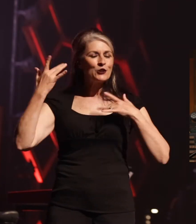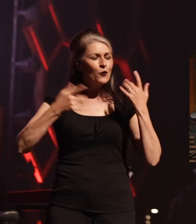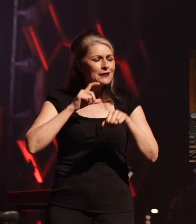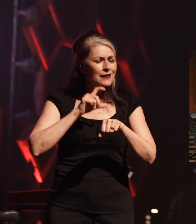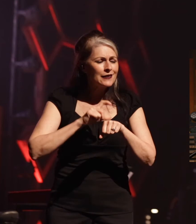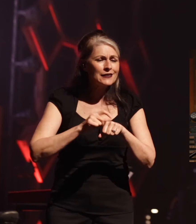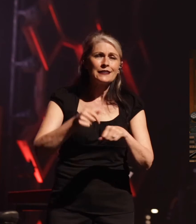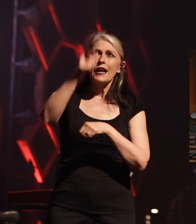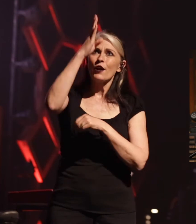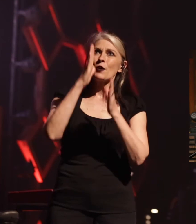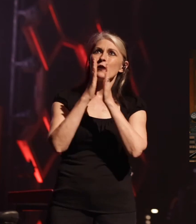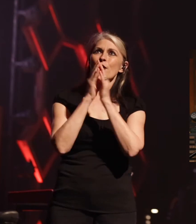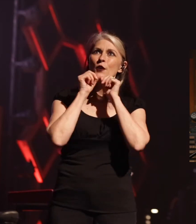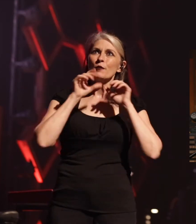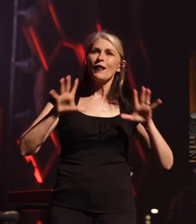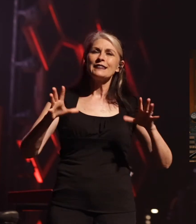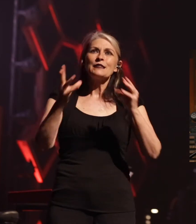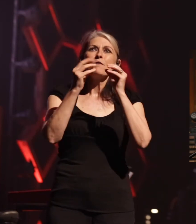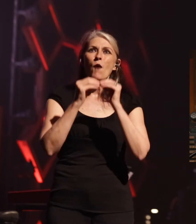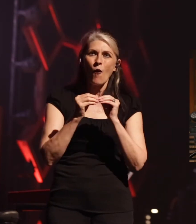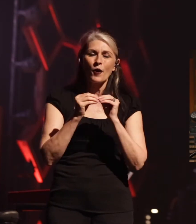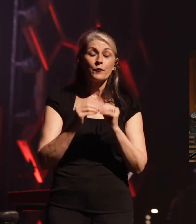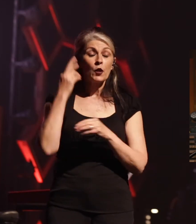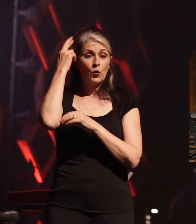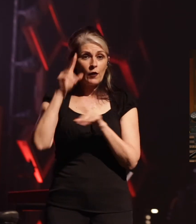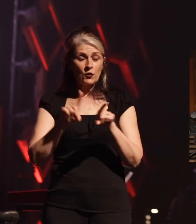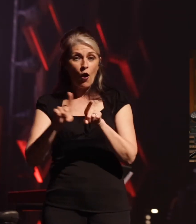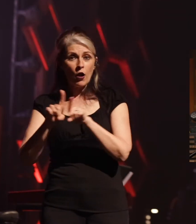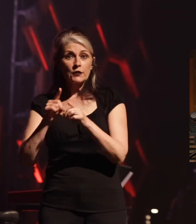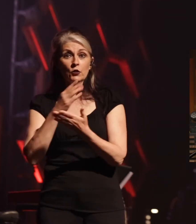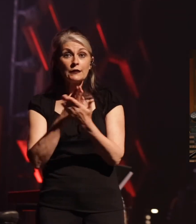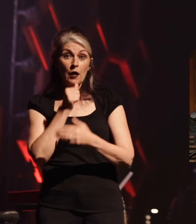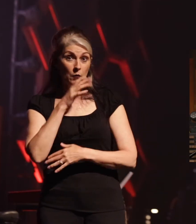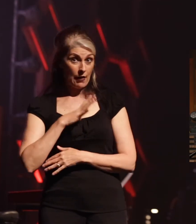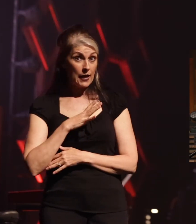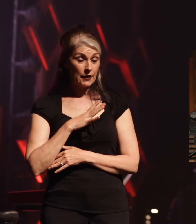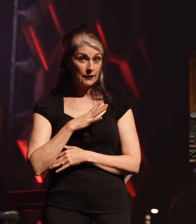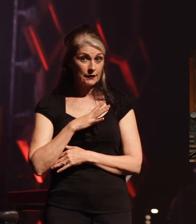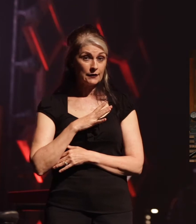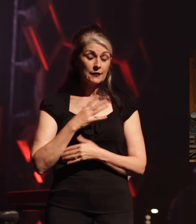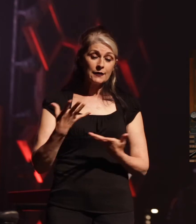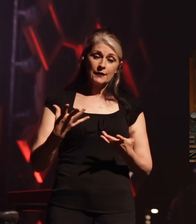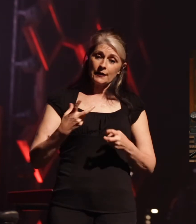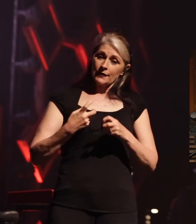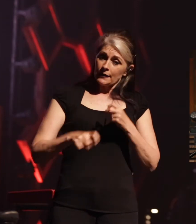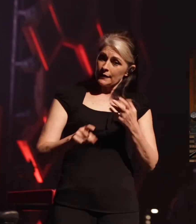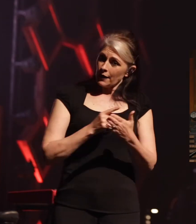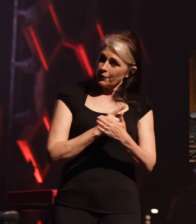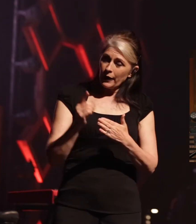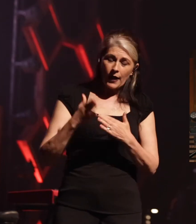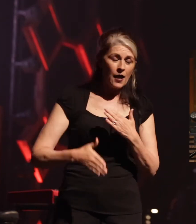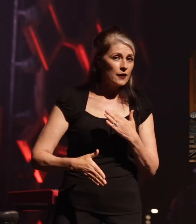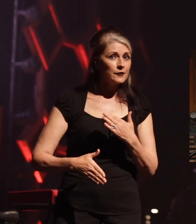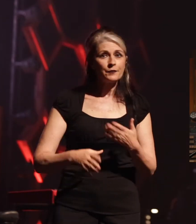you'll bless them all the more. We realize also that for some ladies, this is a tough weekend, God. And we pray